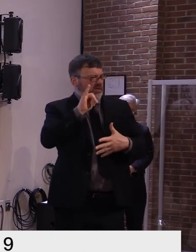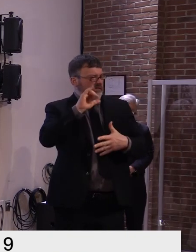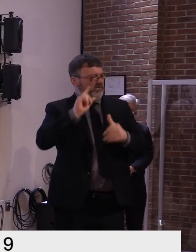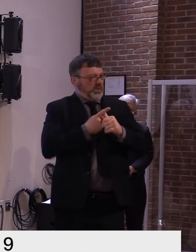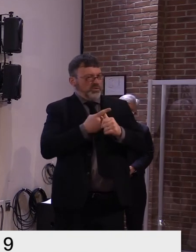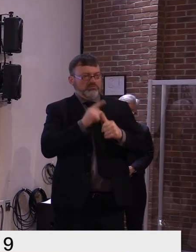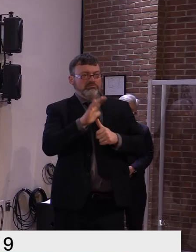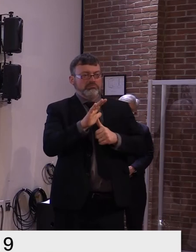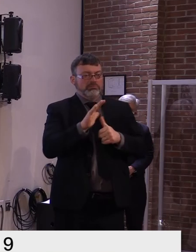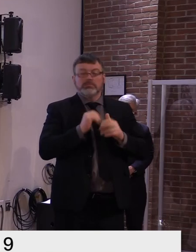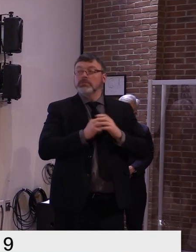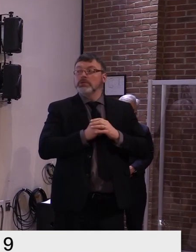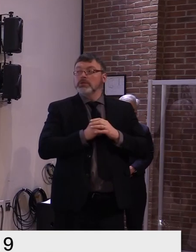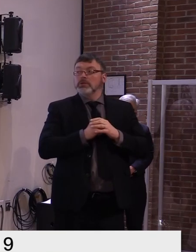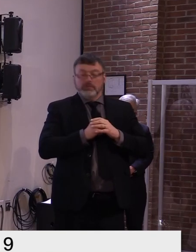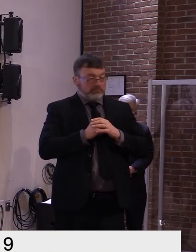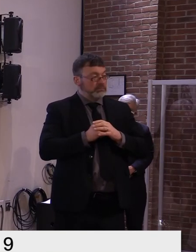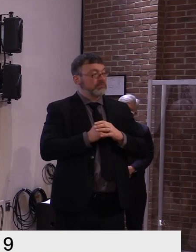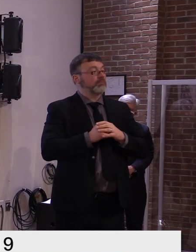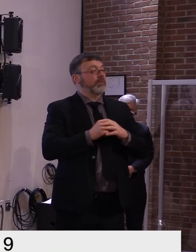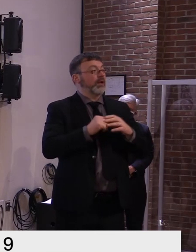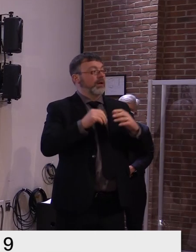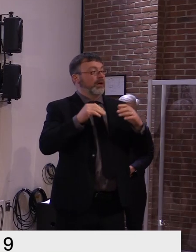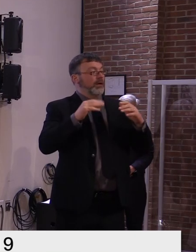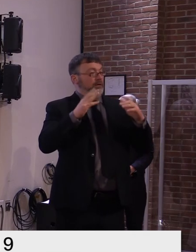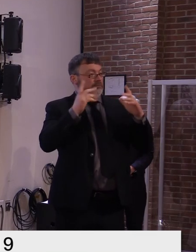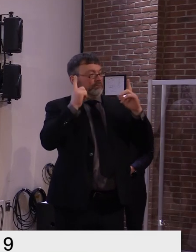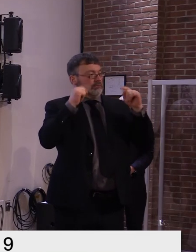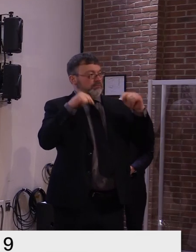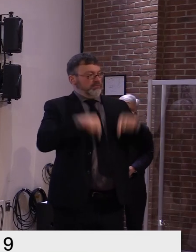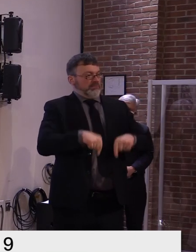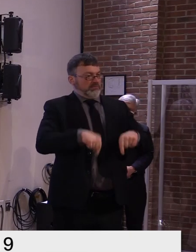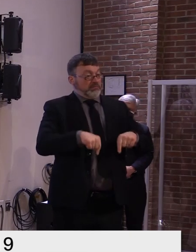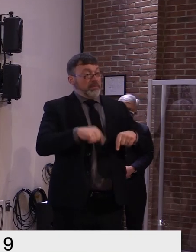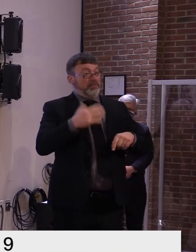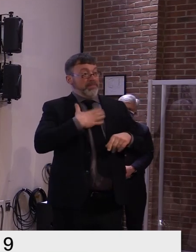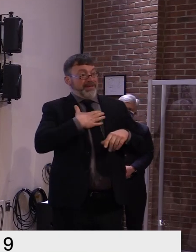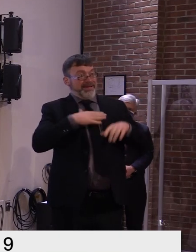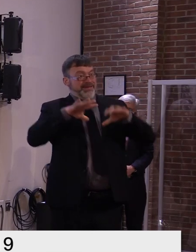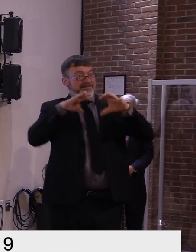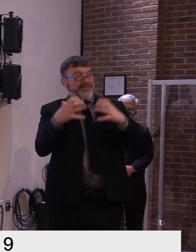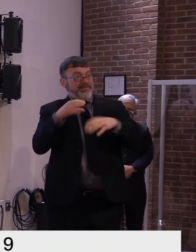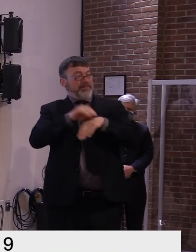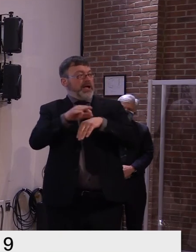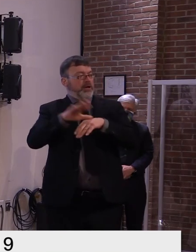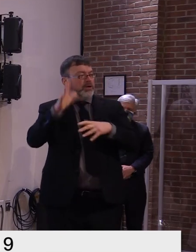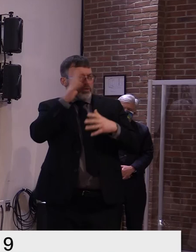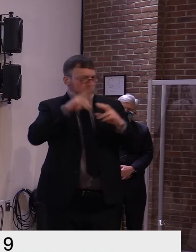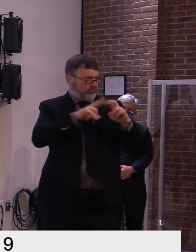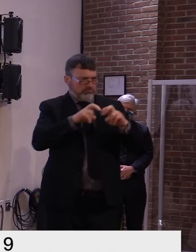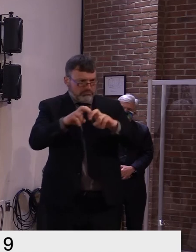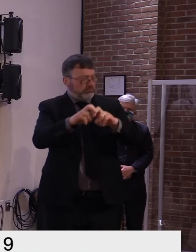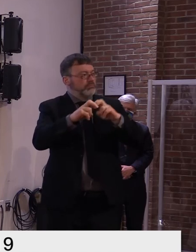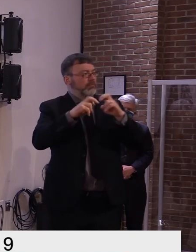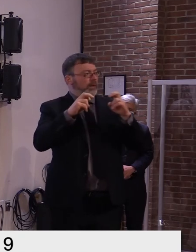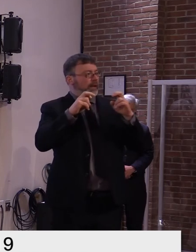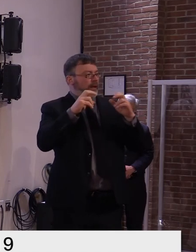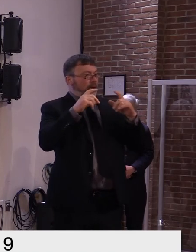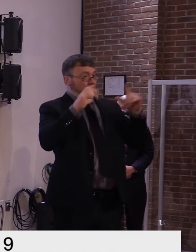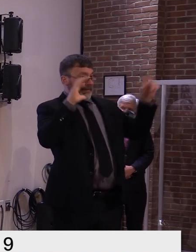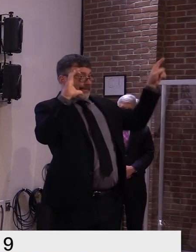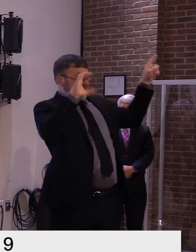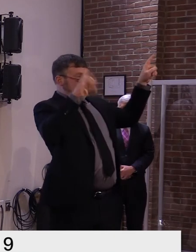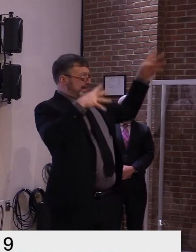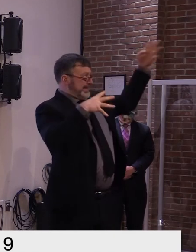actually, and we're determining the actual numbers now, of people who have many of the conditions that I just